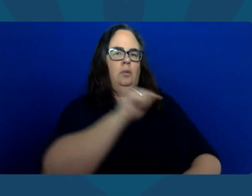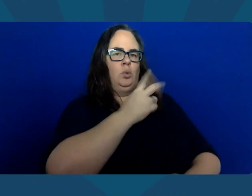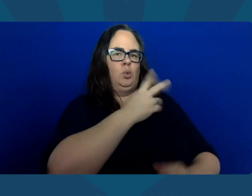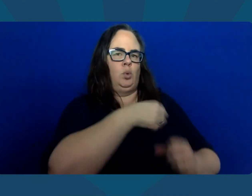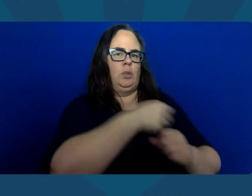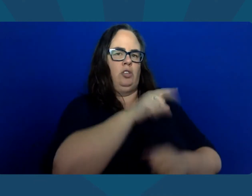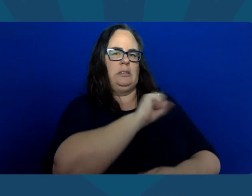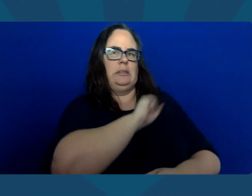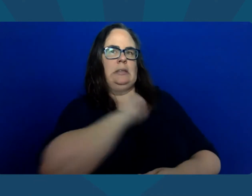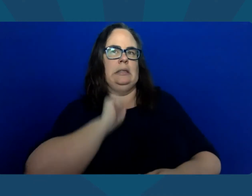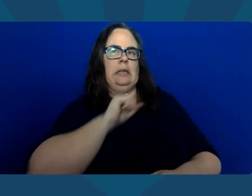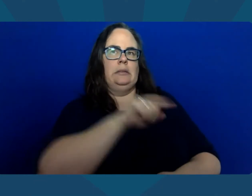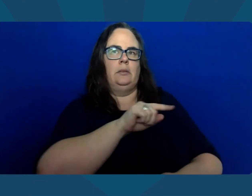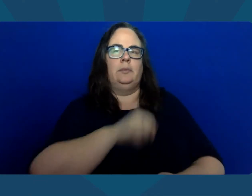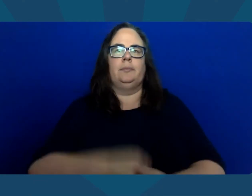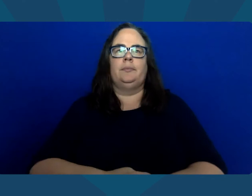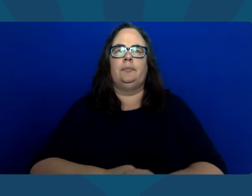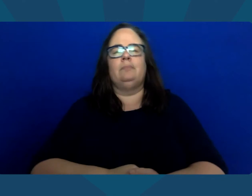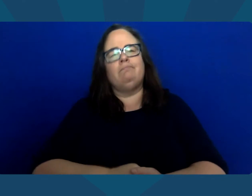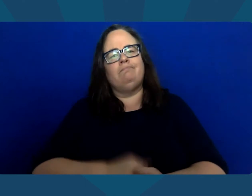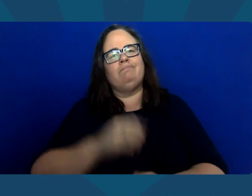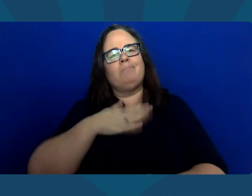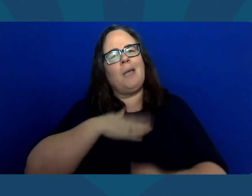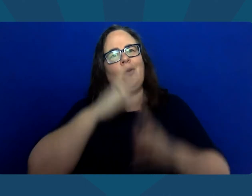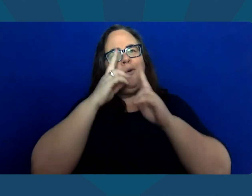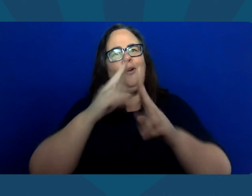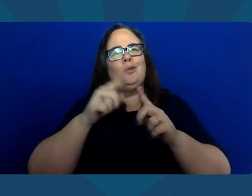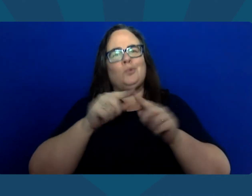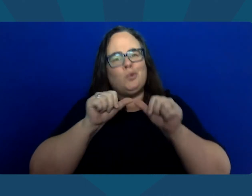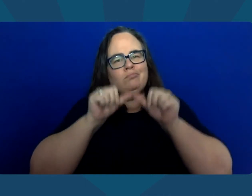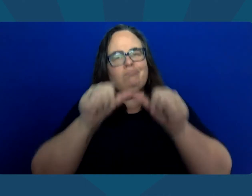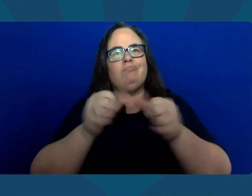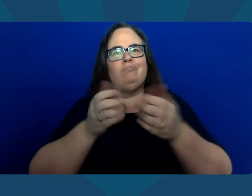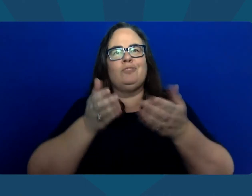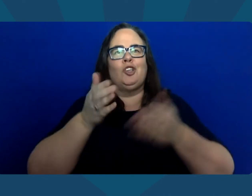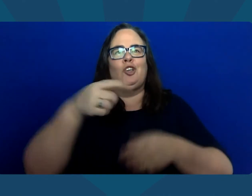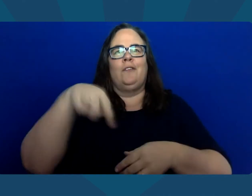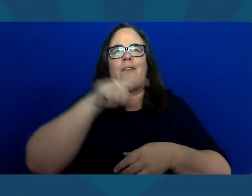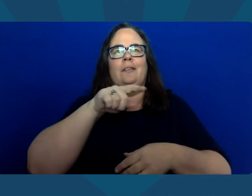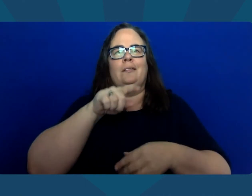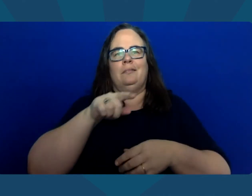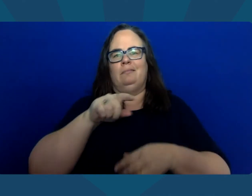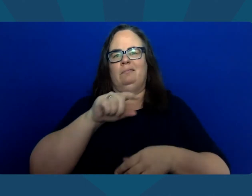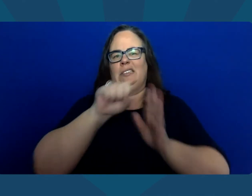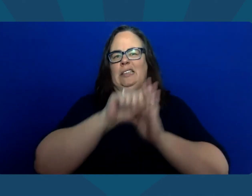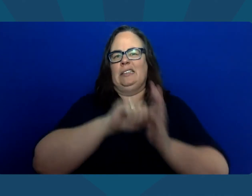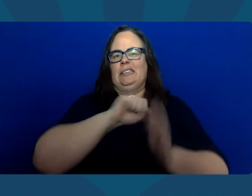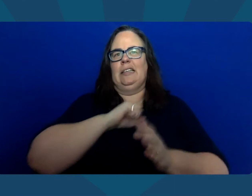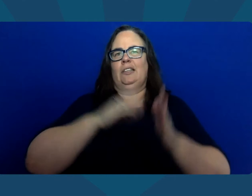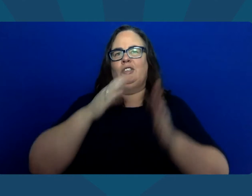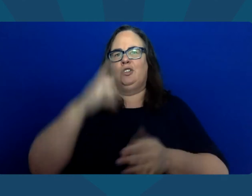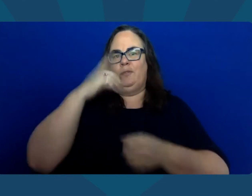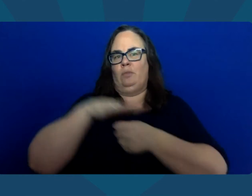in the House, and currently 2 years in the Senate. It would be my honor to continue to